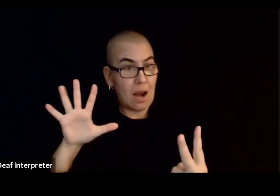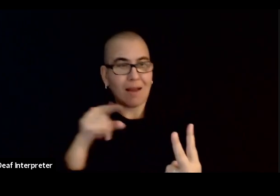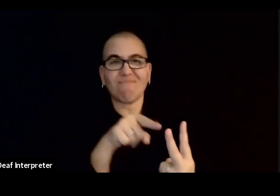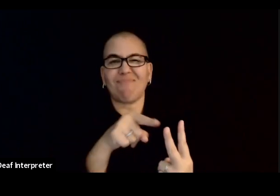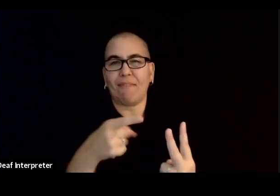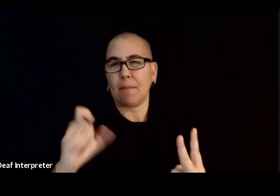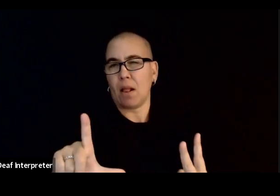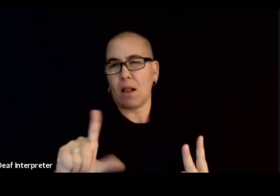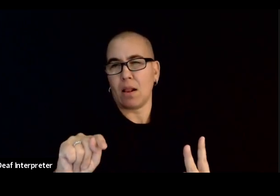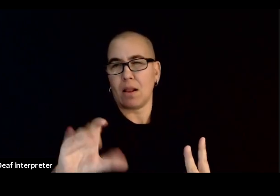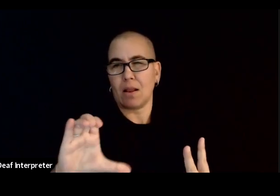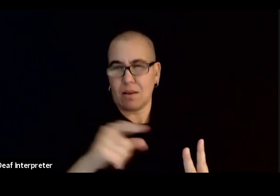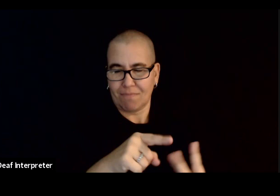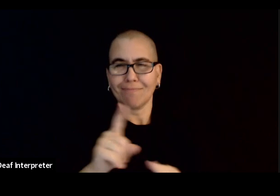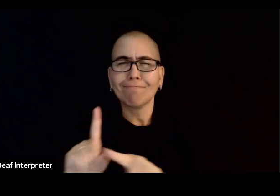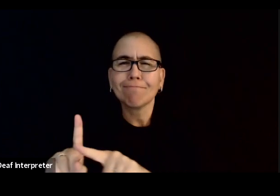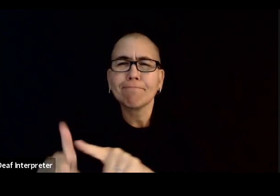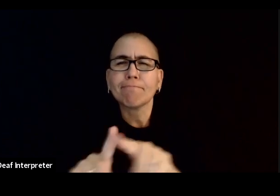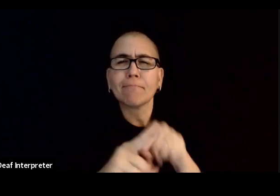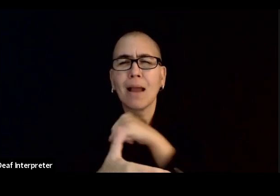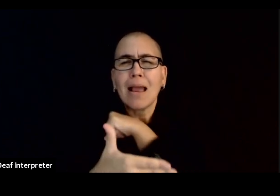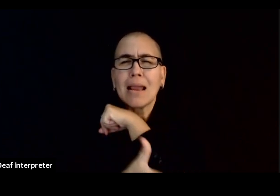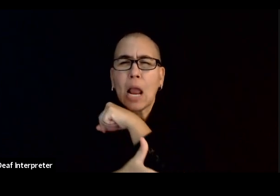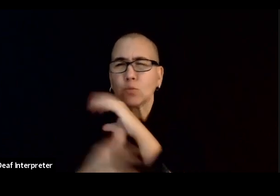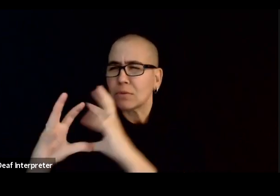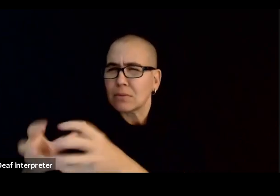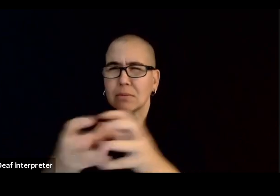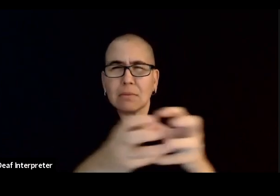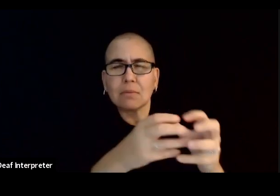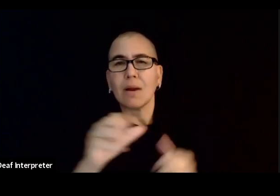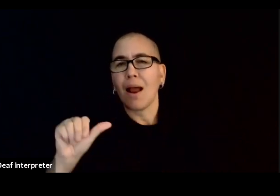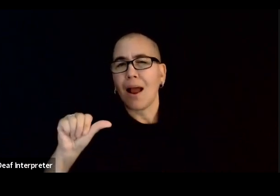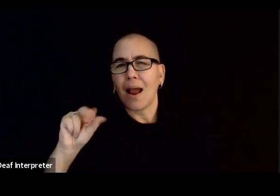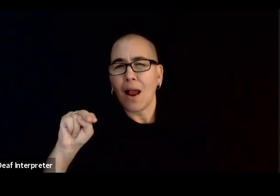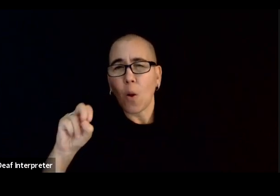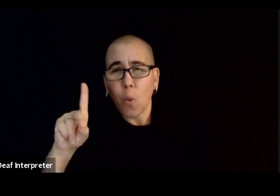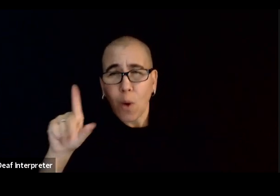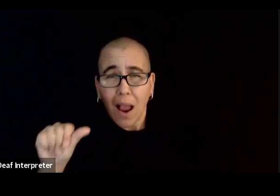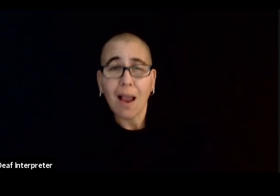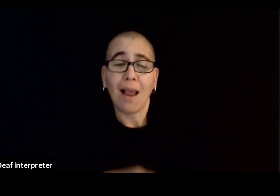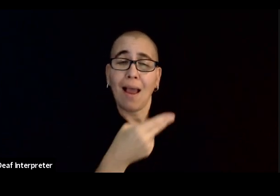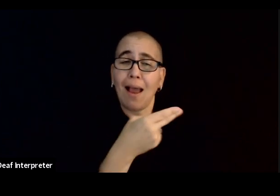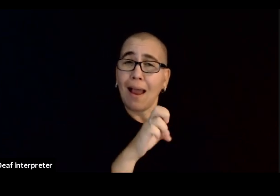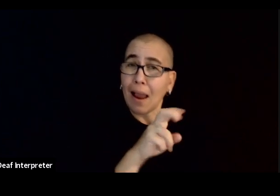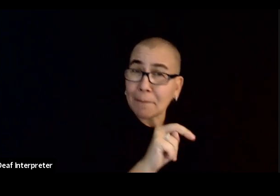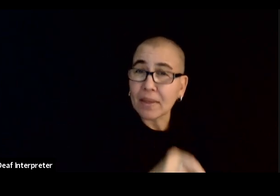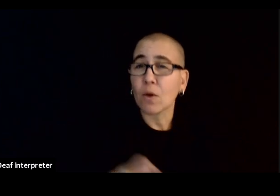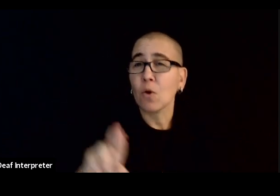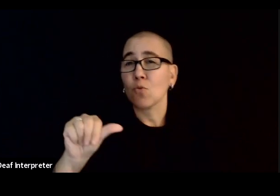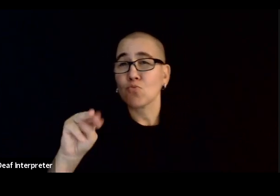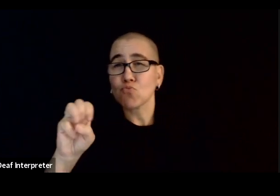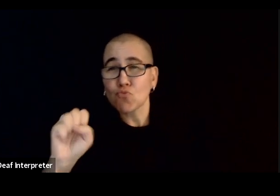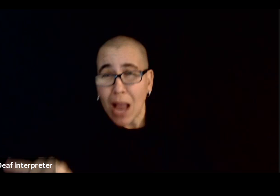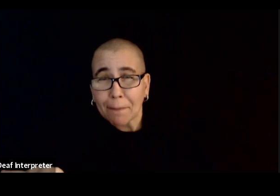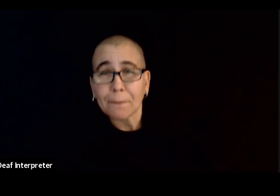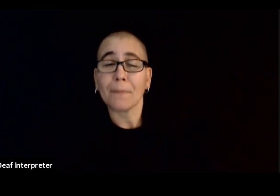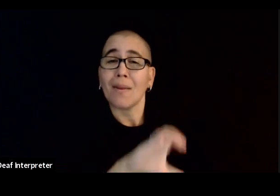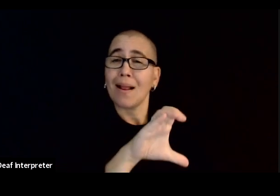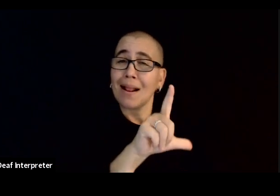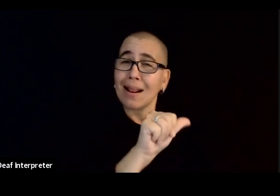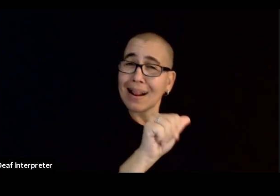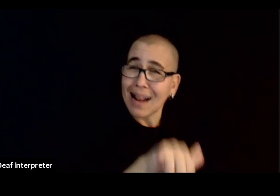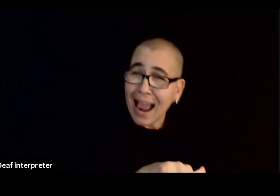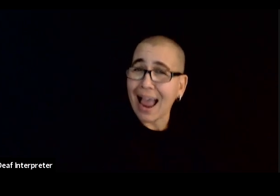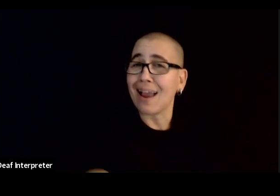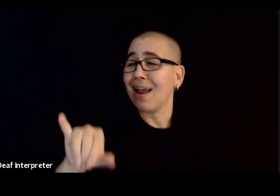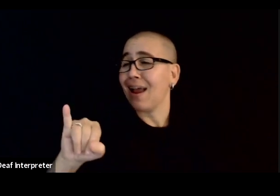Ramsey counties, and 1 each in Hennepin, Clay, and Itasca counties. The total includes a person in